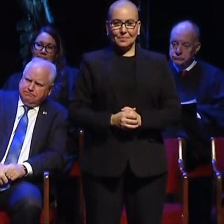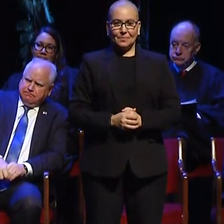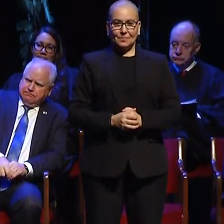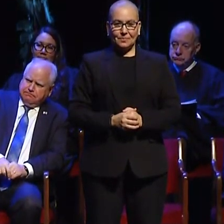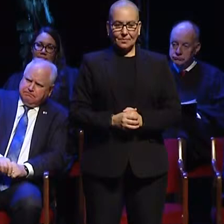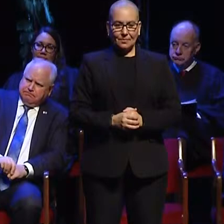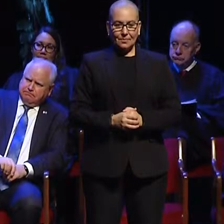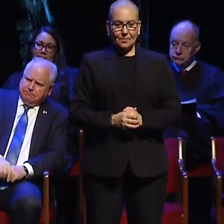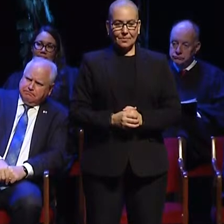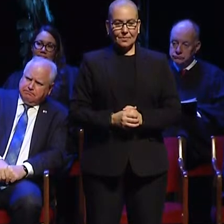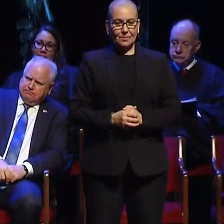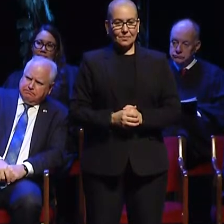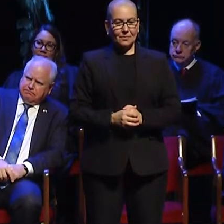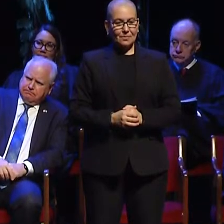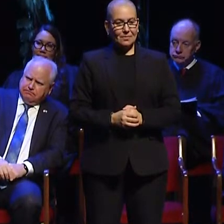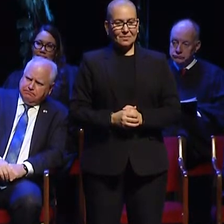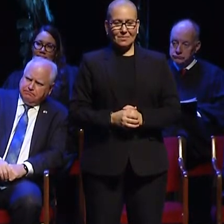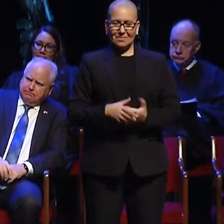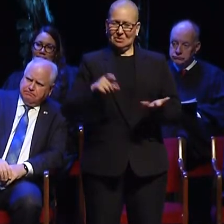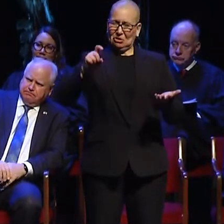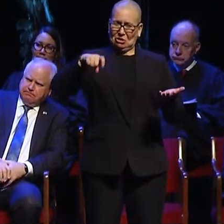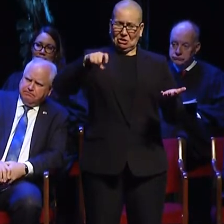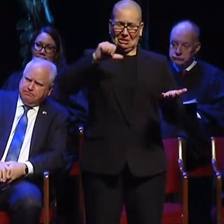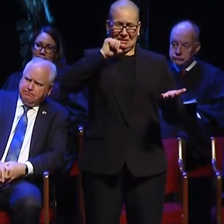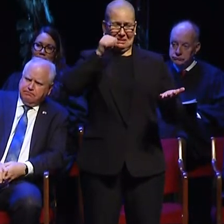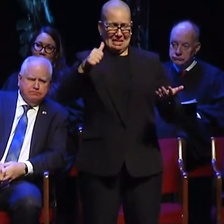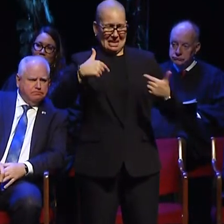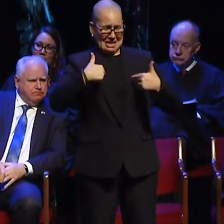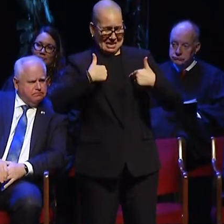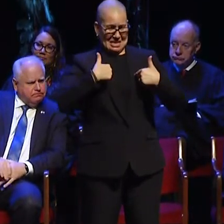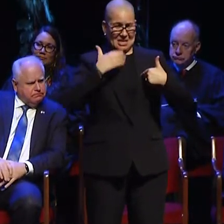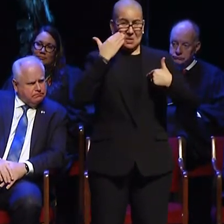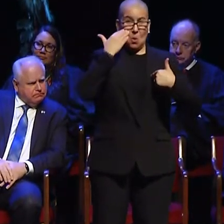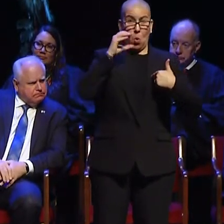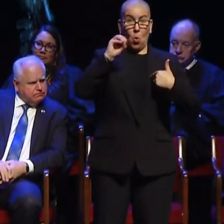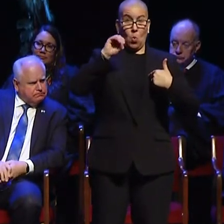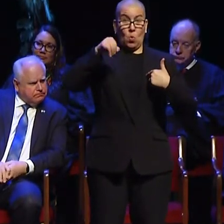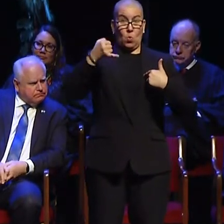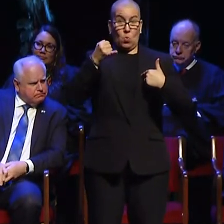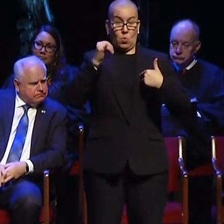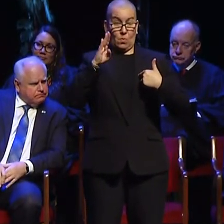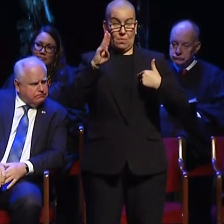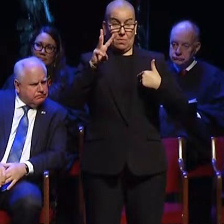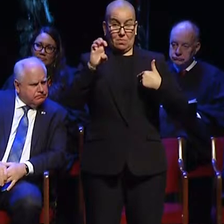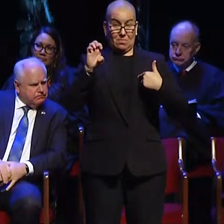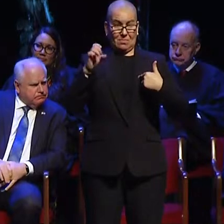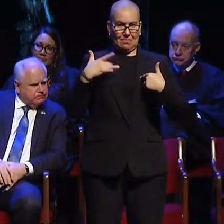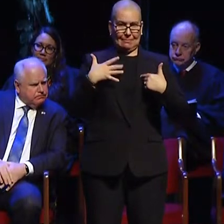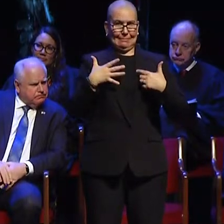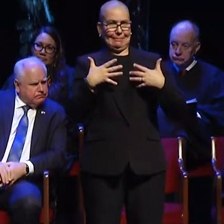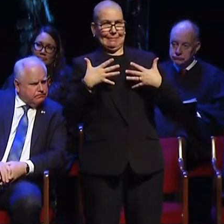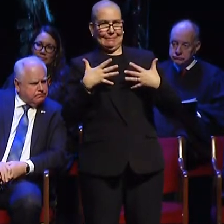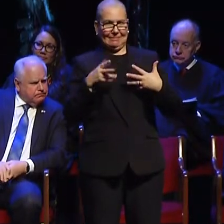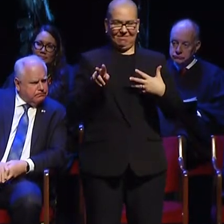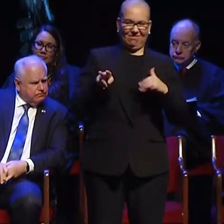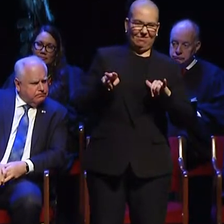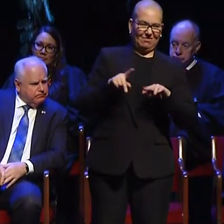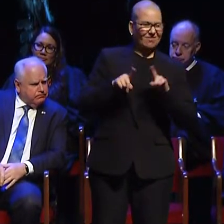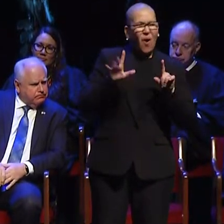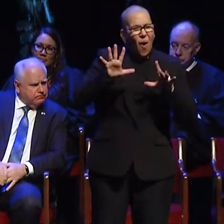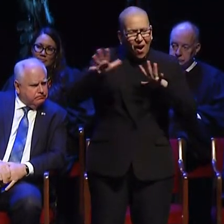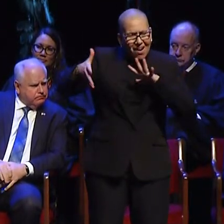And while it shouldn't take an Ojibwe woman in office to do better by our 11 sovereign tribal nations that share geography with